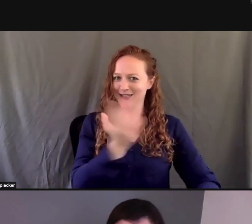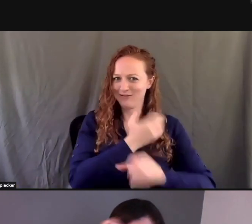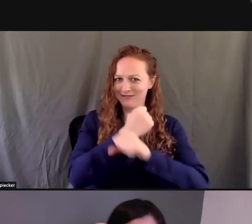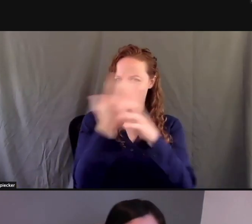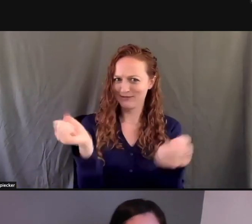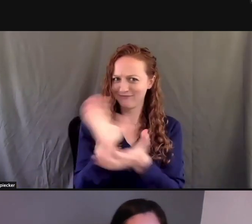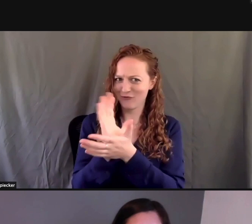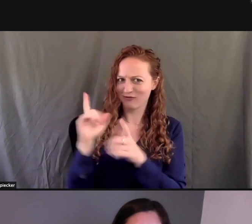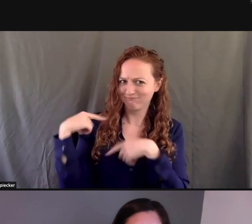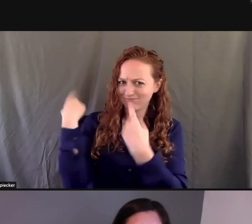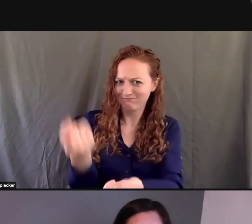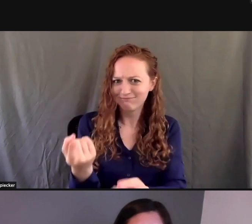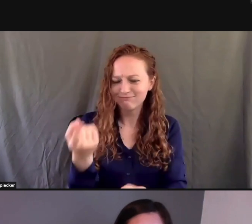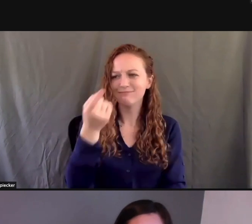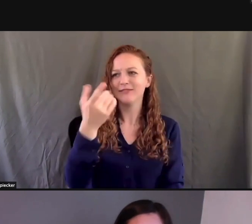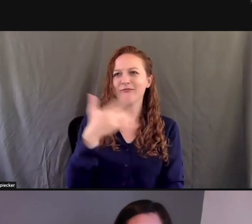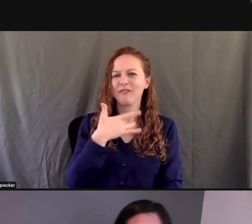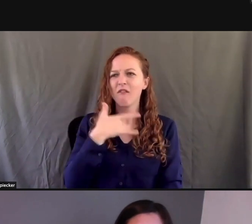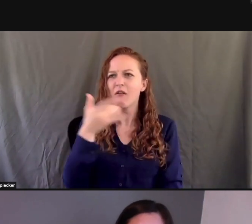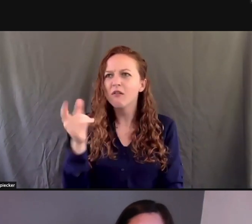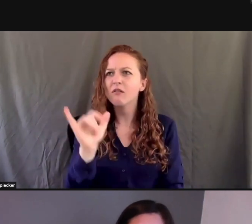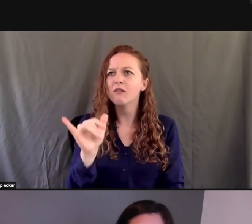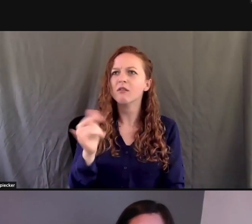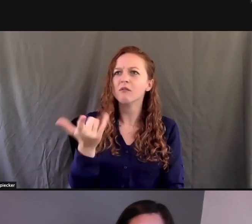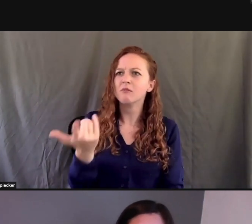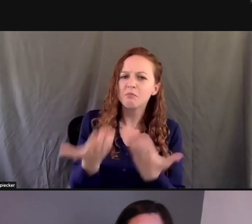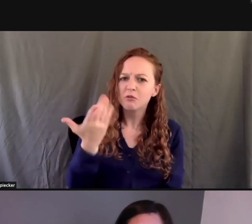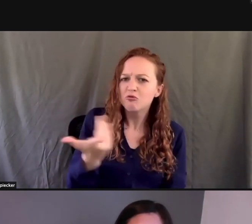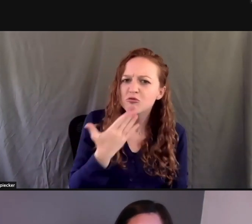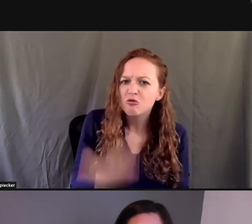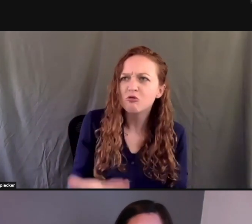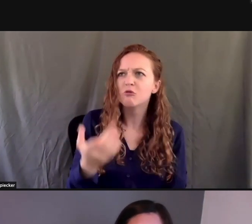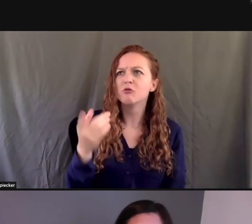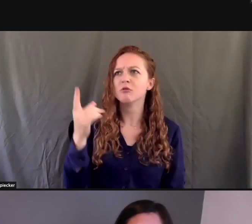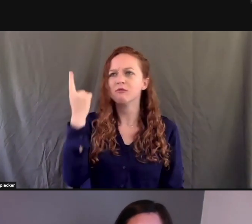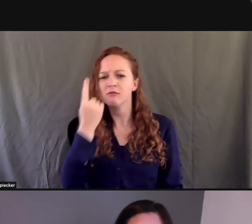And you can't do all of that without knowledge. So those are the three things.